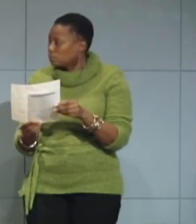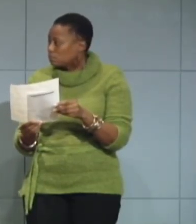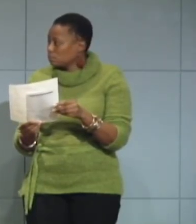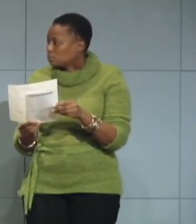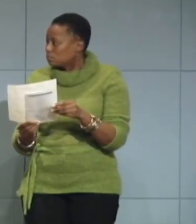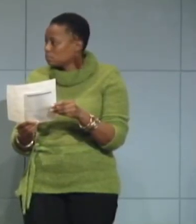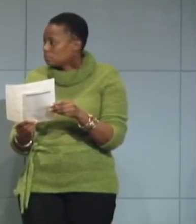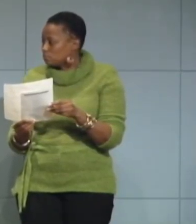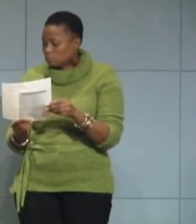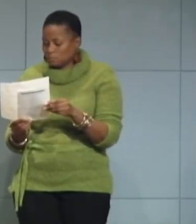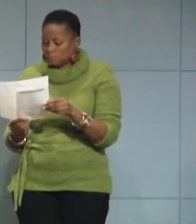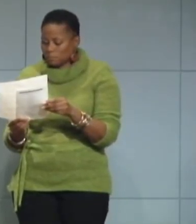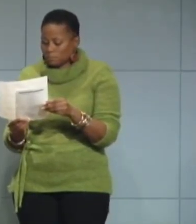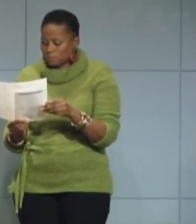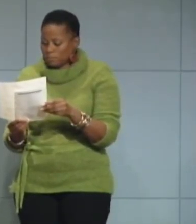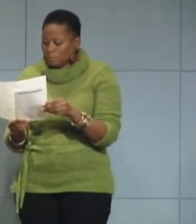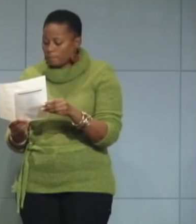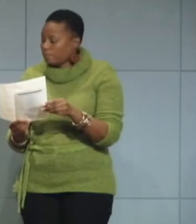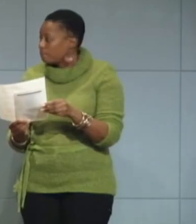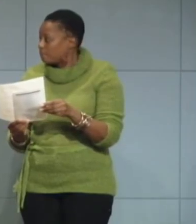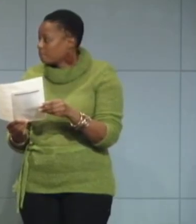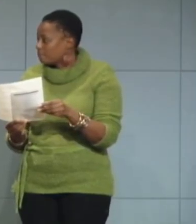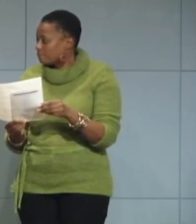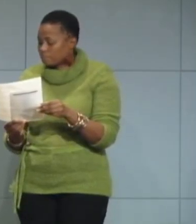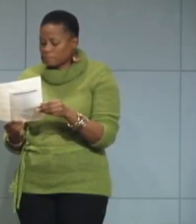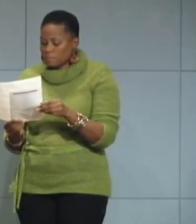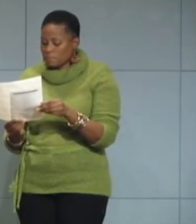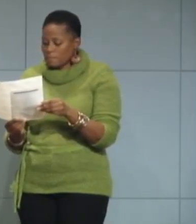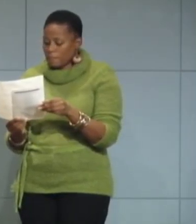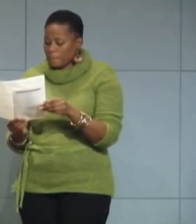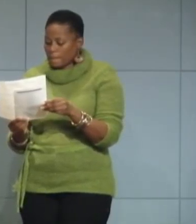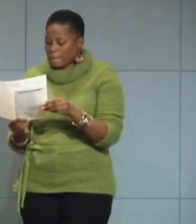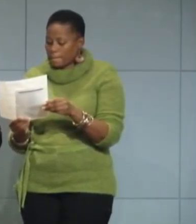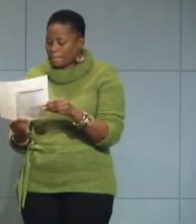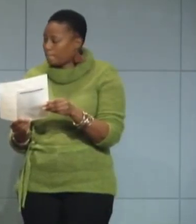He has also trained corporate, government,